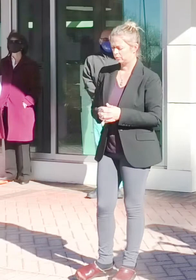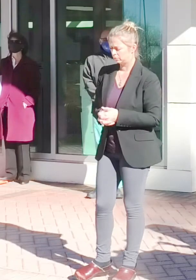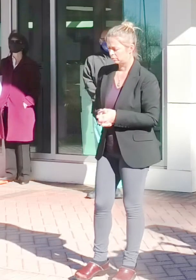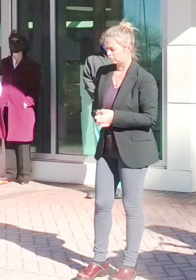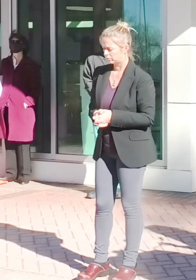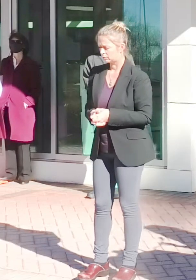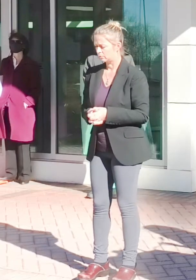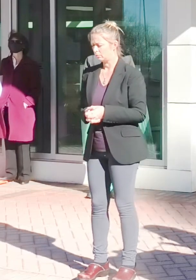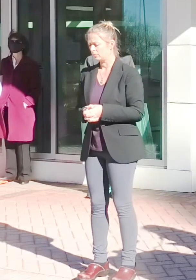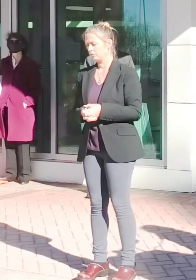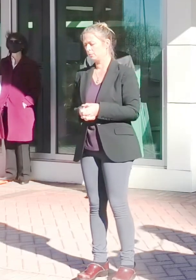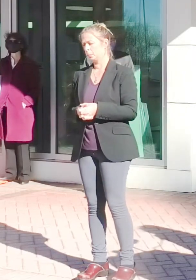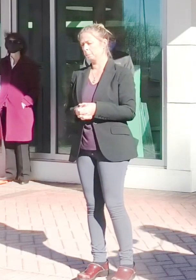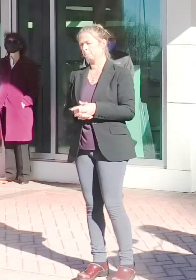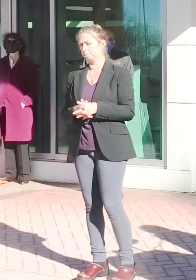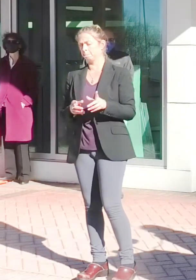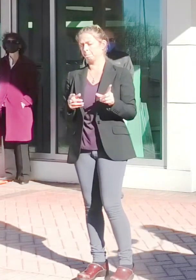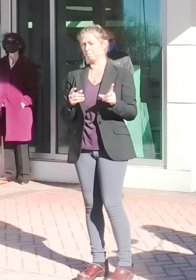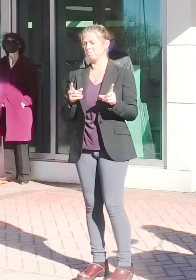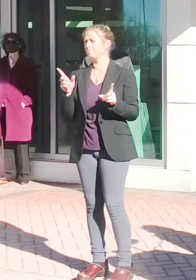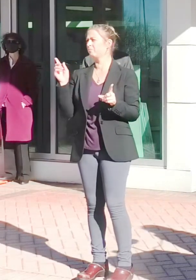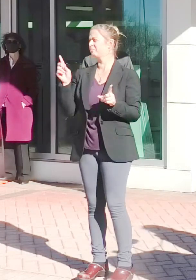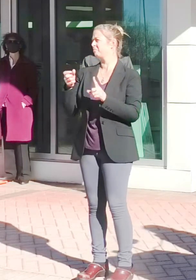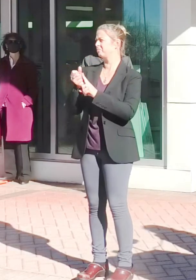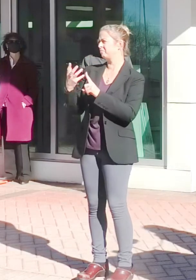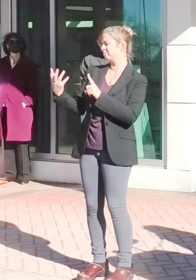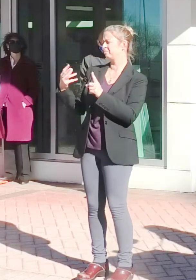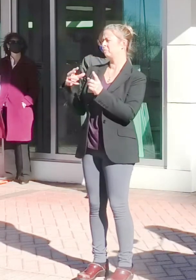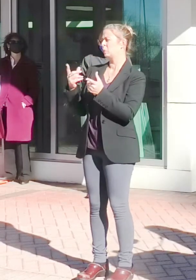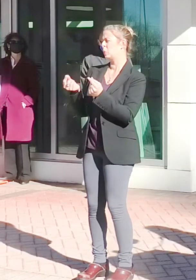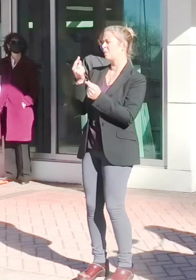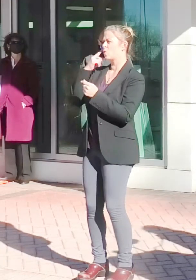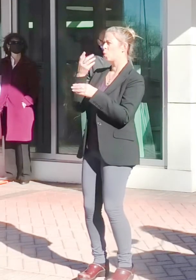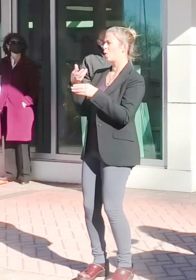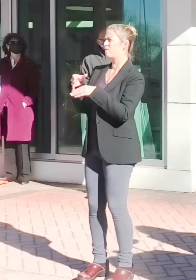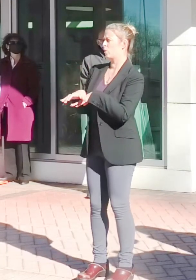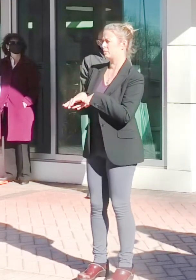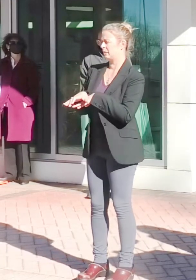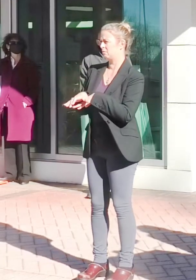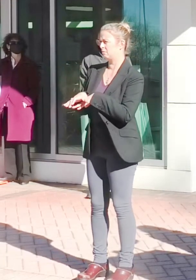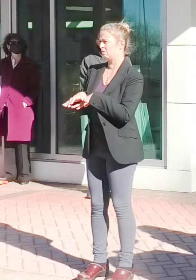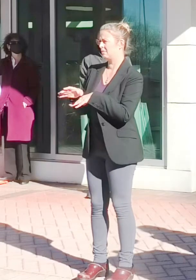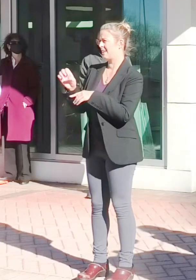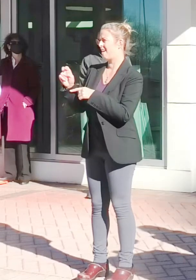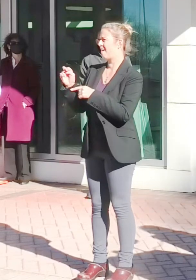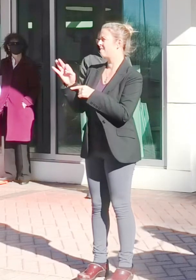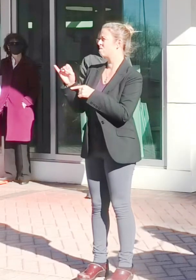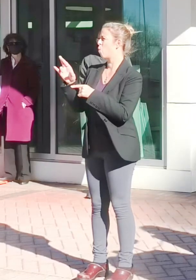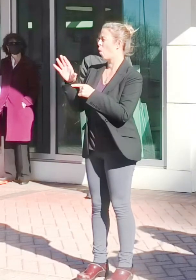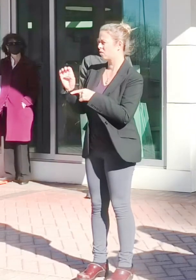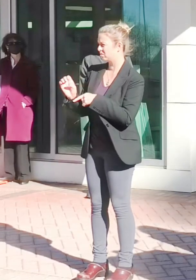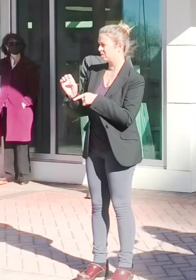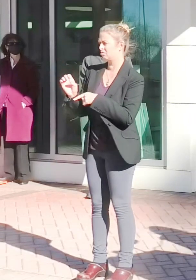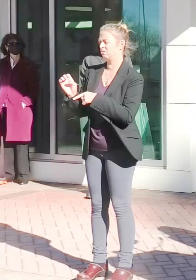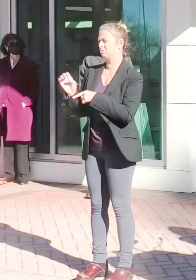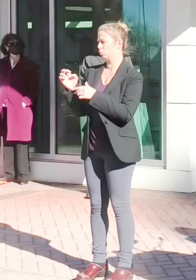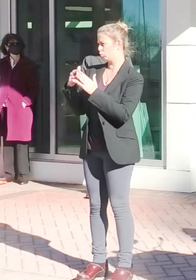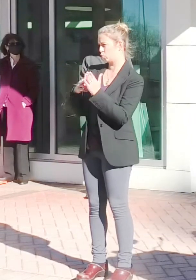The question is, can you talk a little bit more about our enforcement approach as a county? And first, we'll have Chief